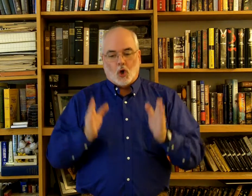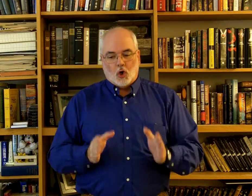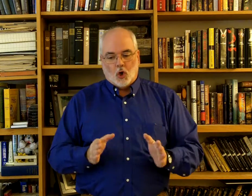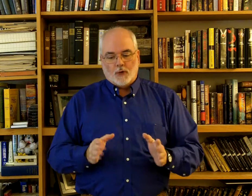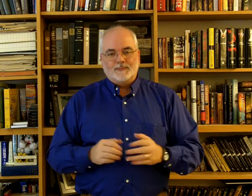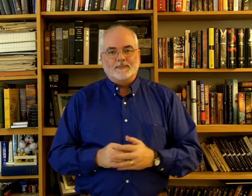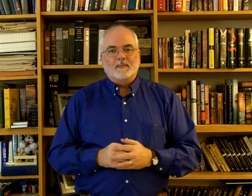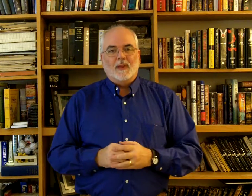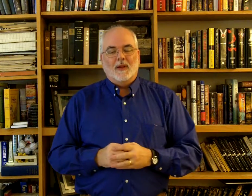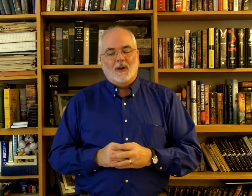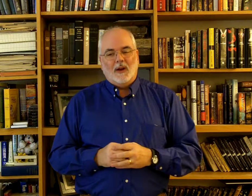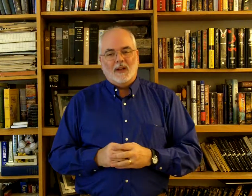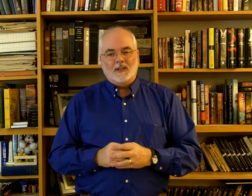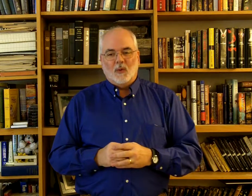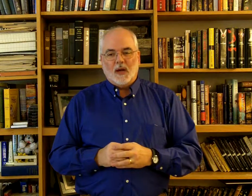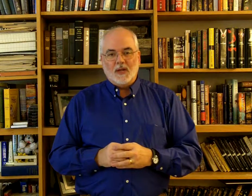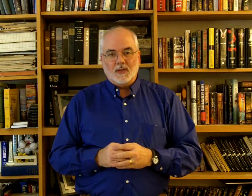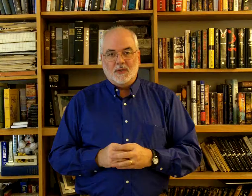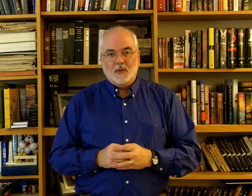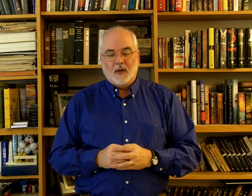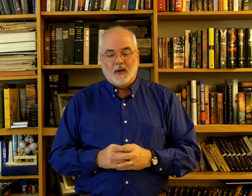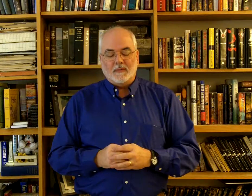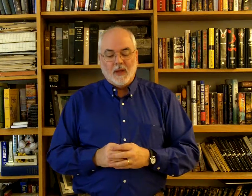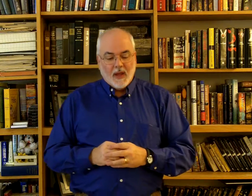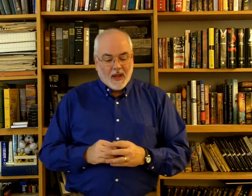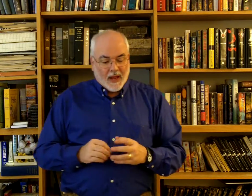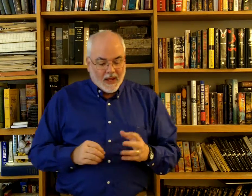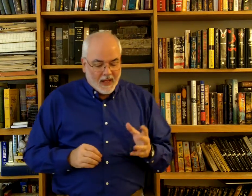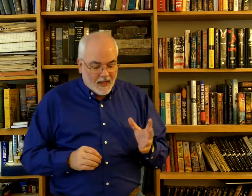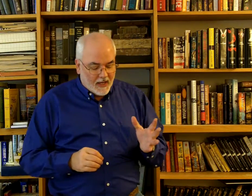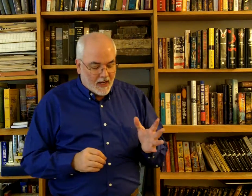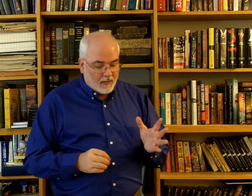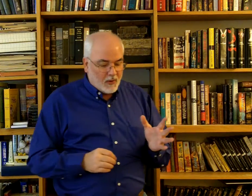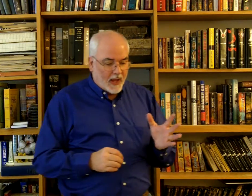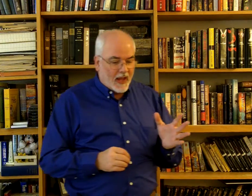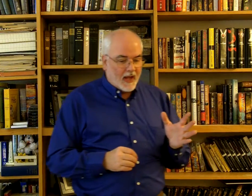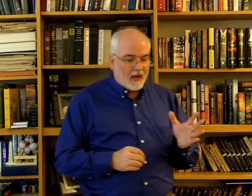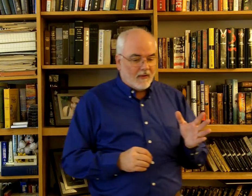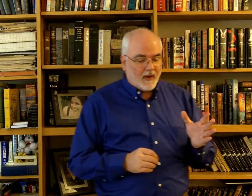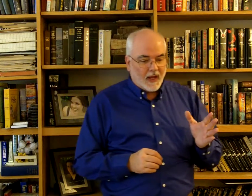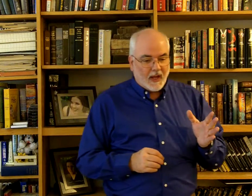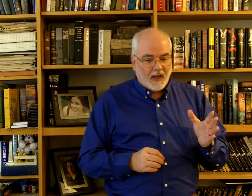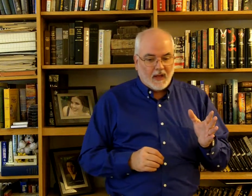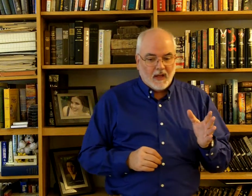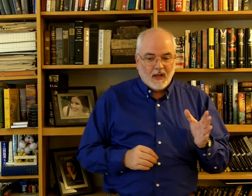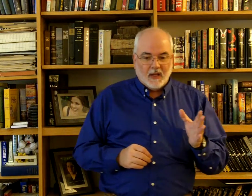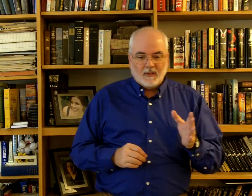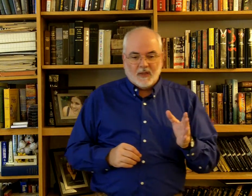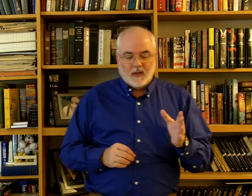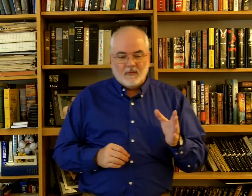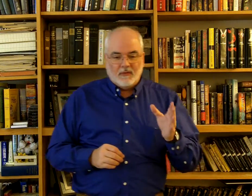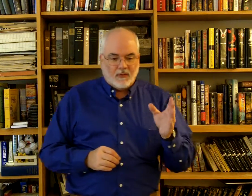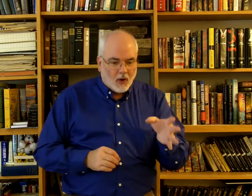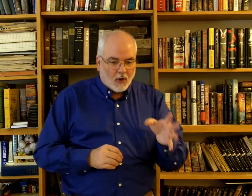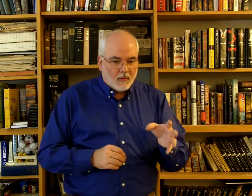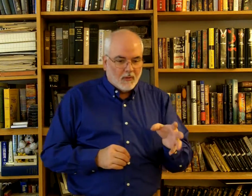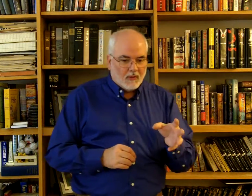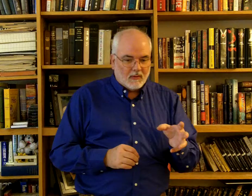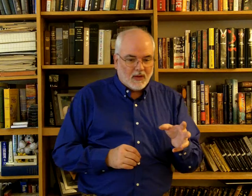sinner. All right. So what did I just do there? Anytime you have a verb, you know,